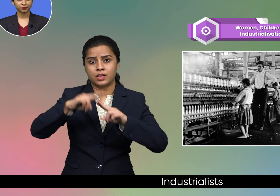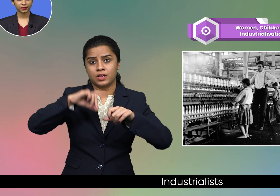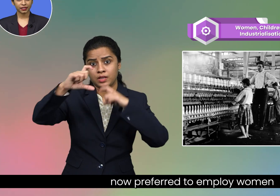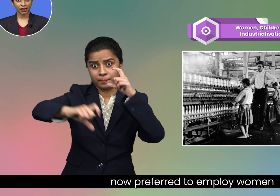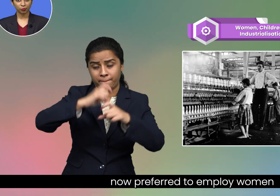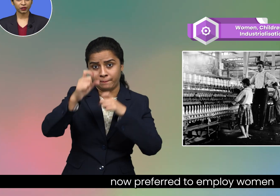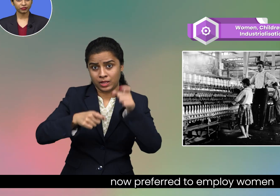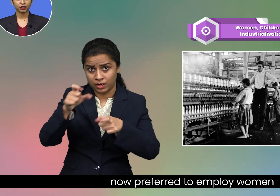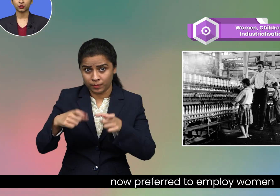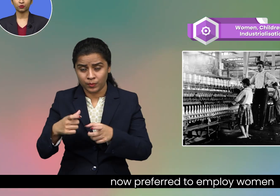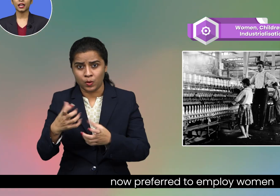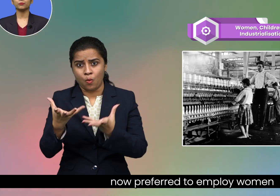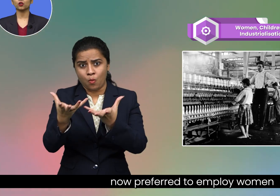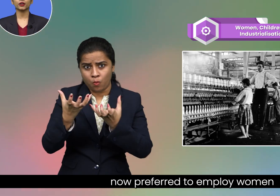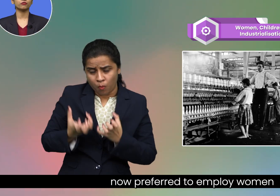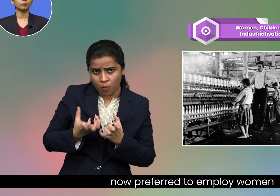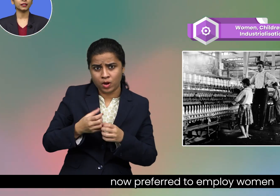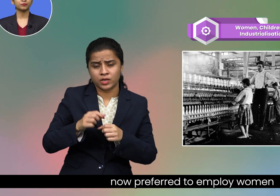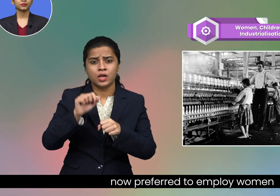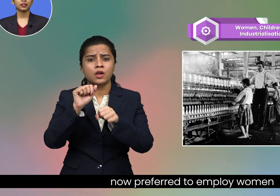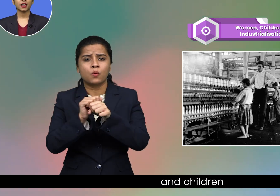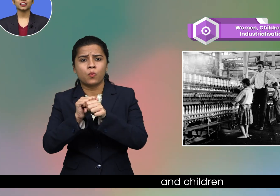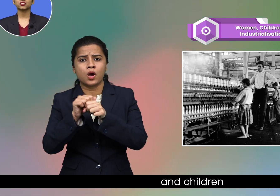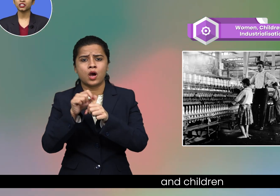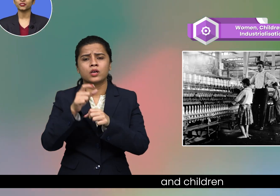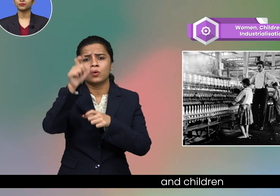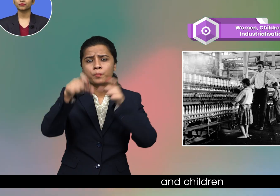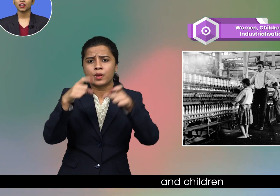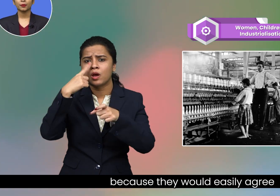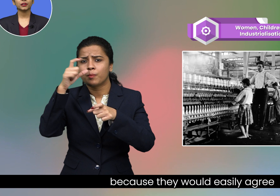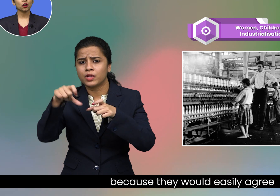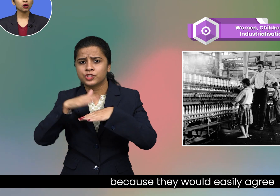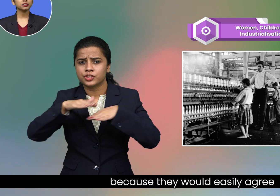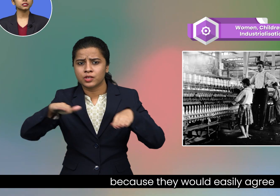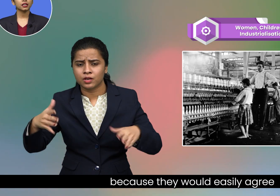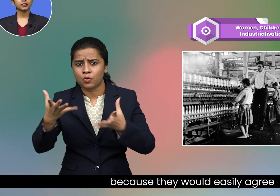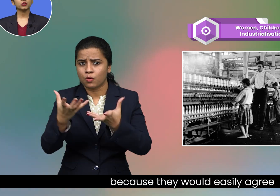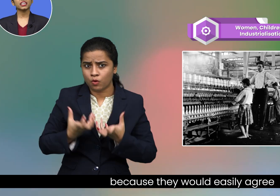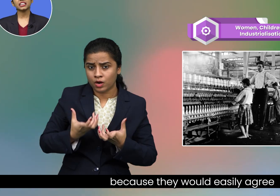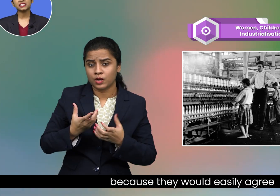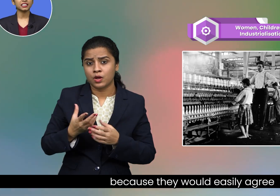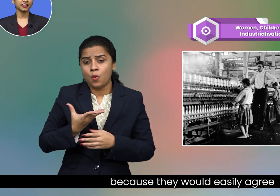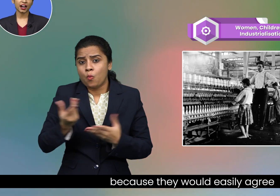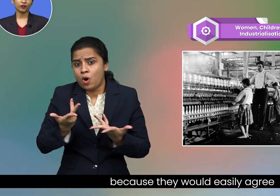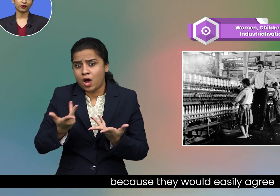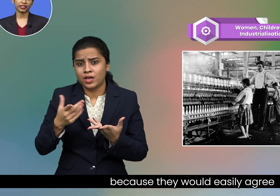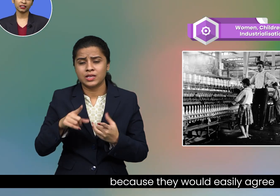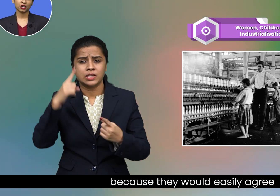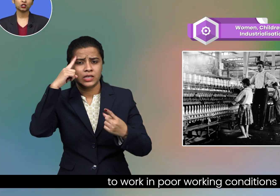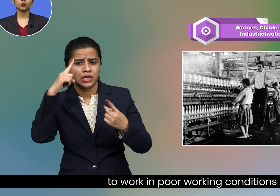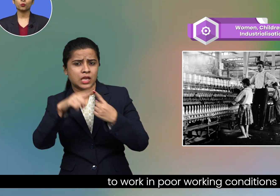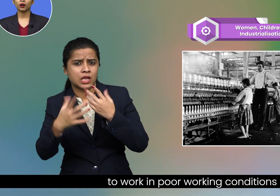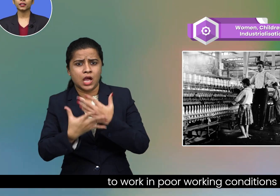Industrialists now preferred to employ women and children because they would easily